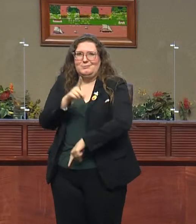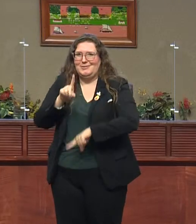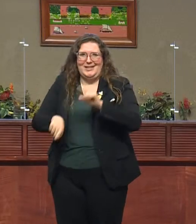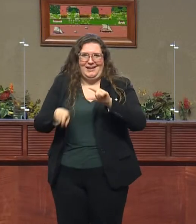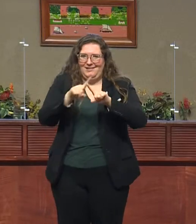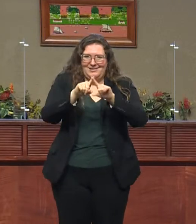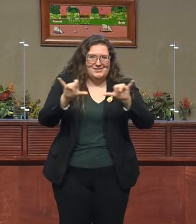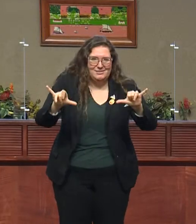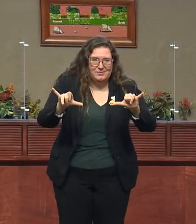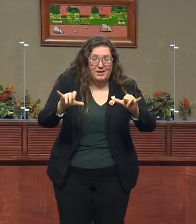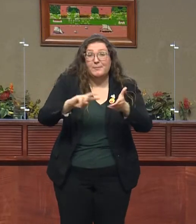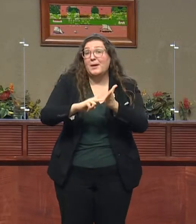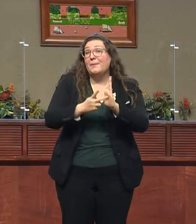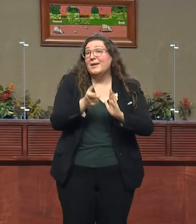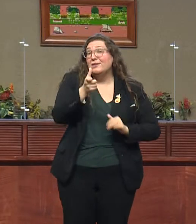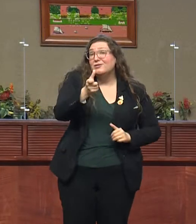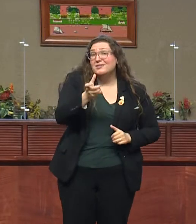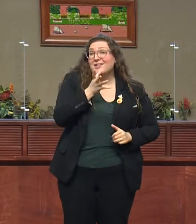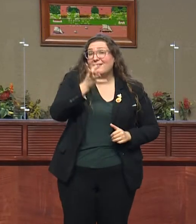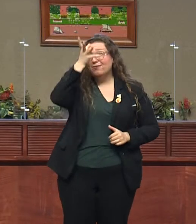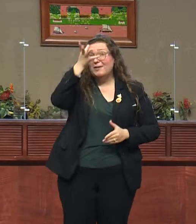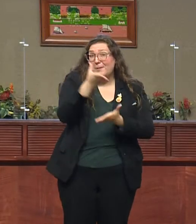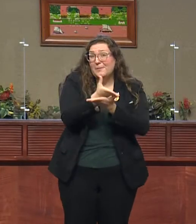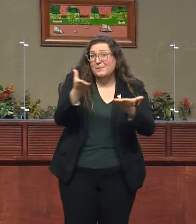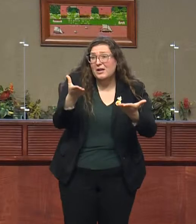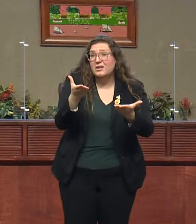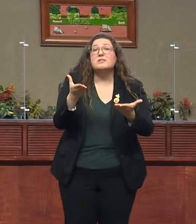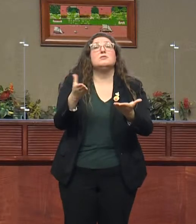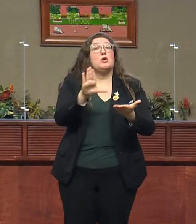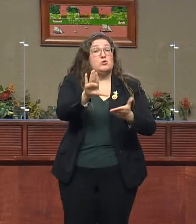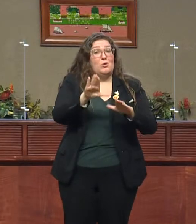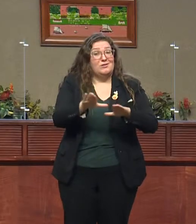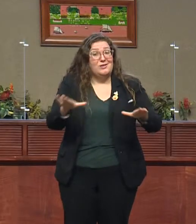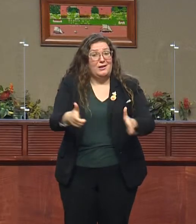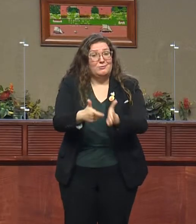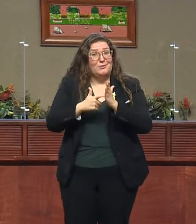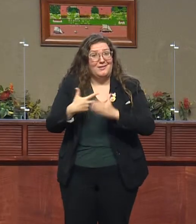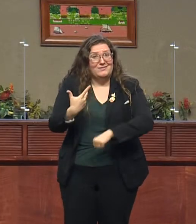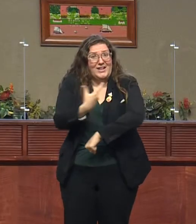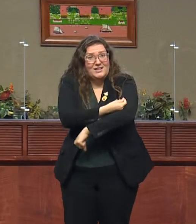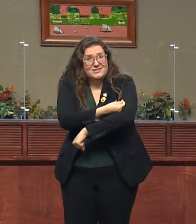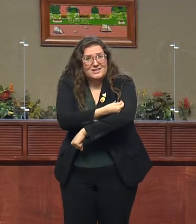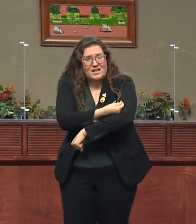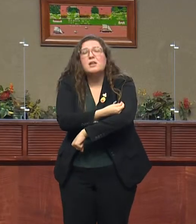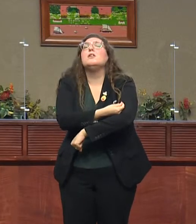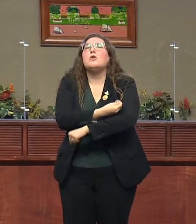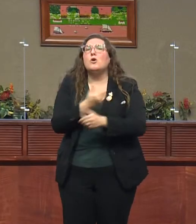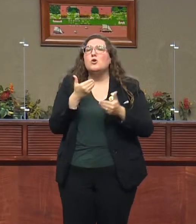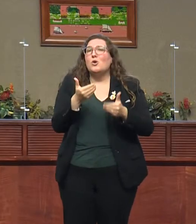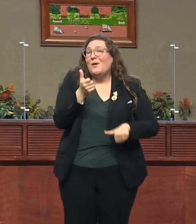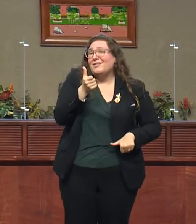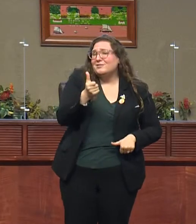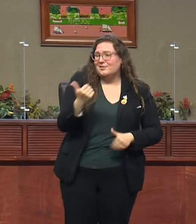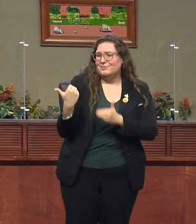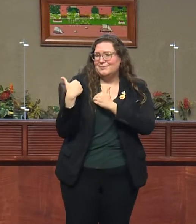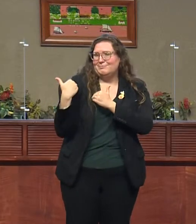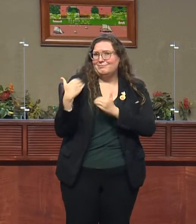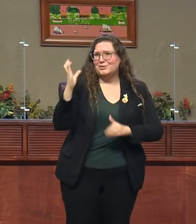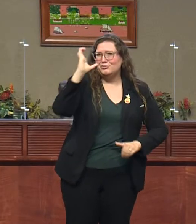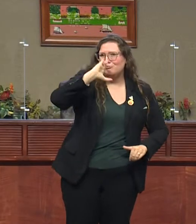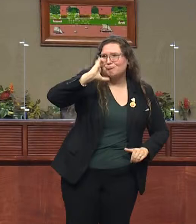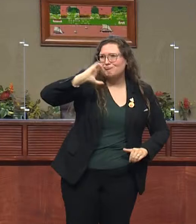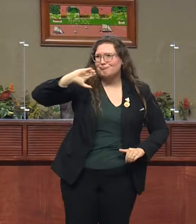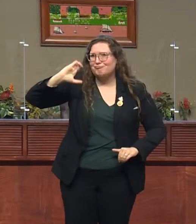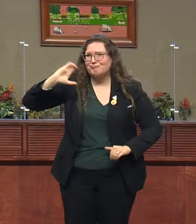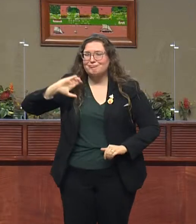to seek vaccination for their children, especially those who are going from 6th to 7th grade, needs to have